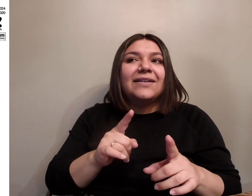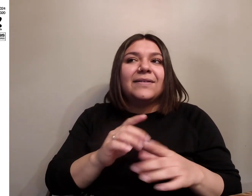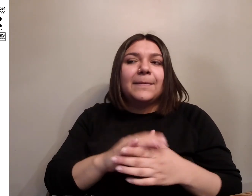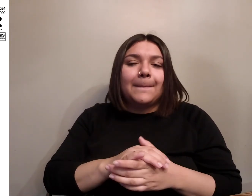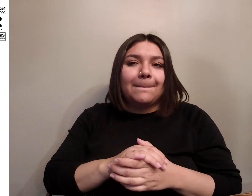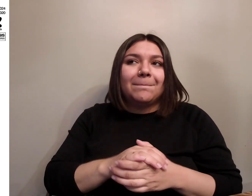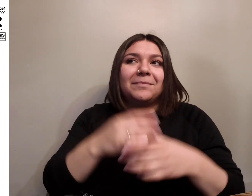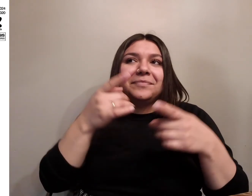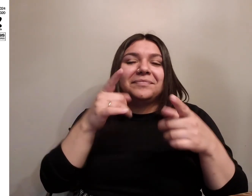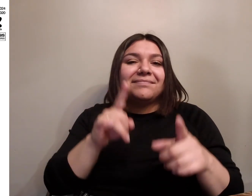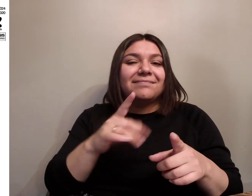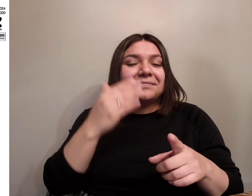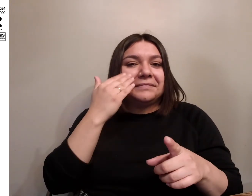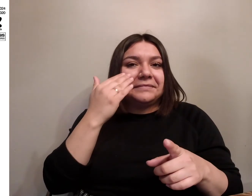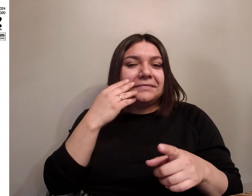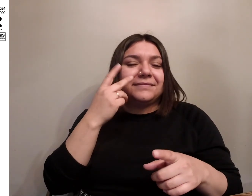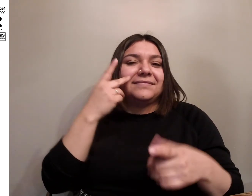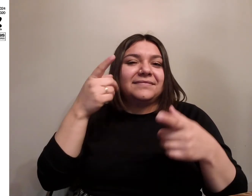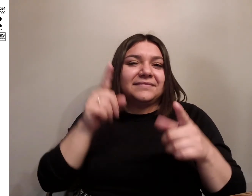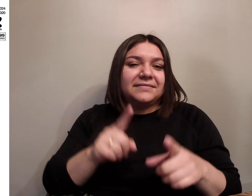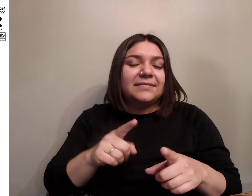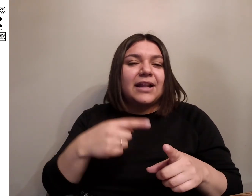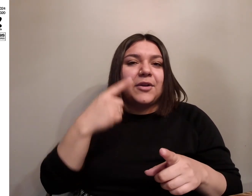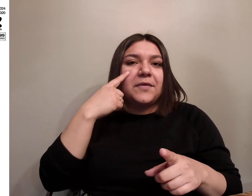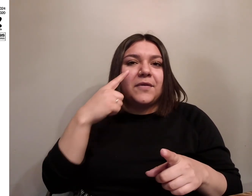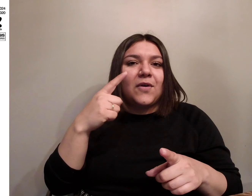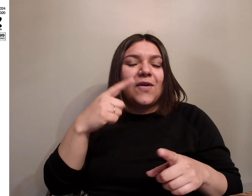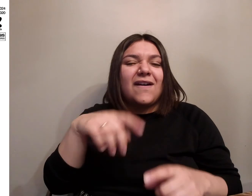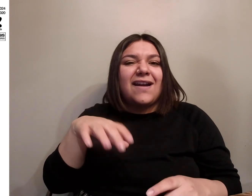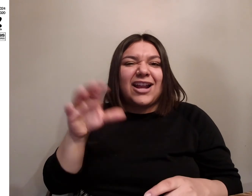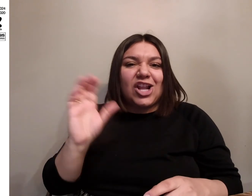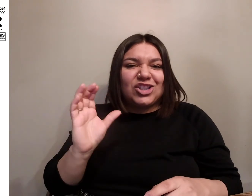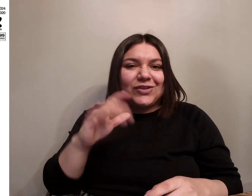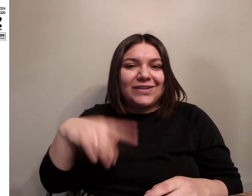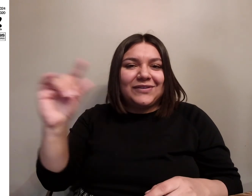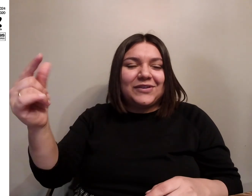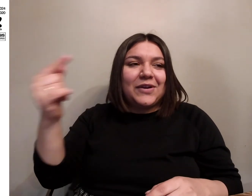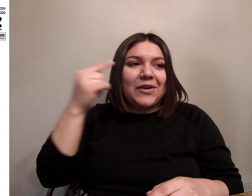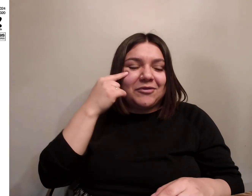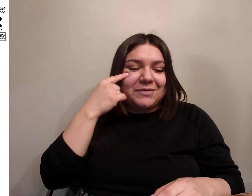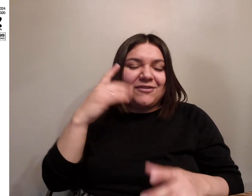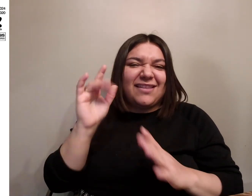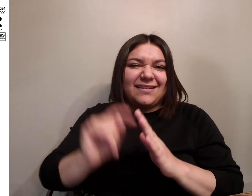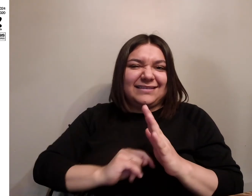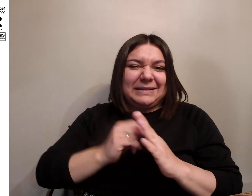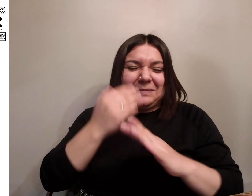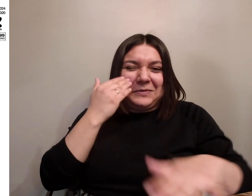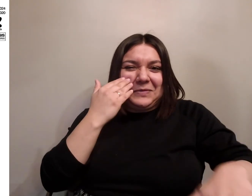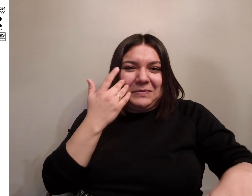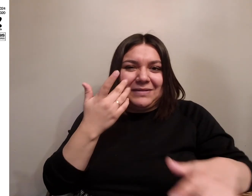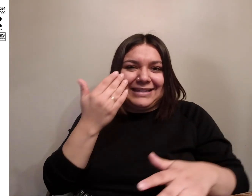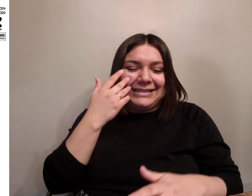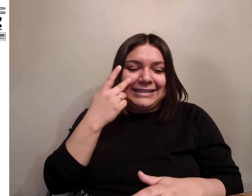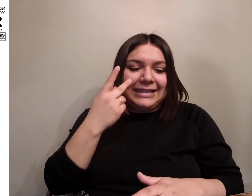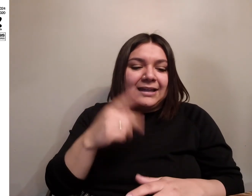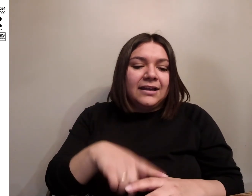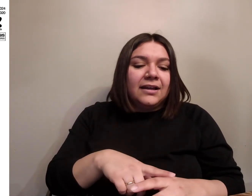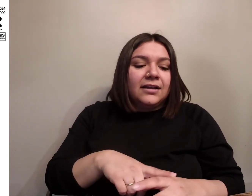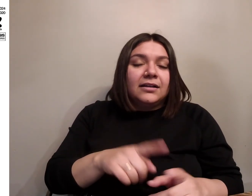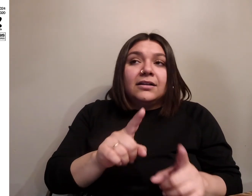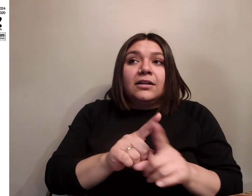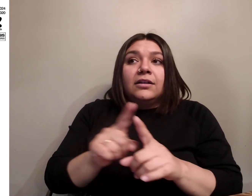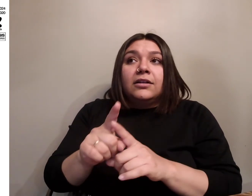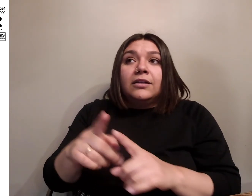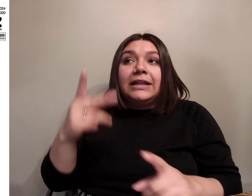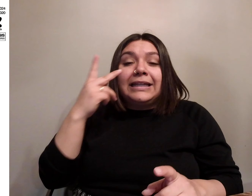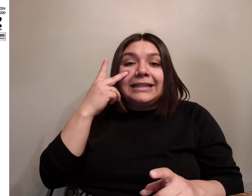I could also see it going on, going on in conservative governments at